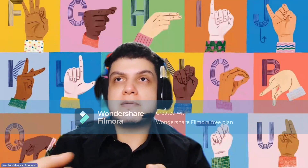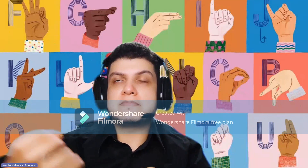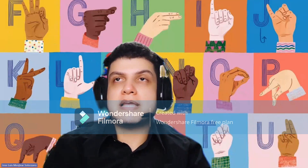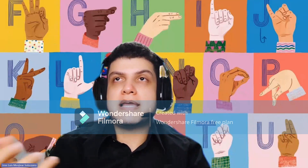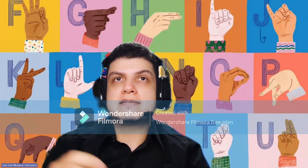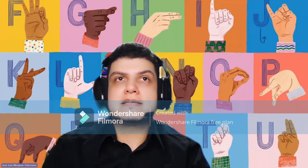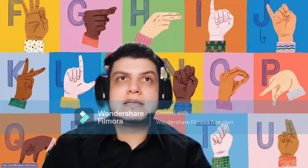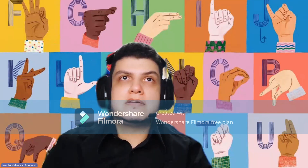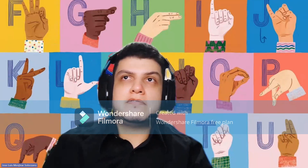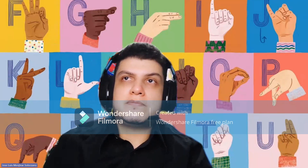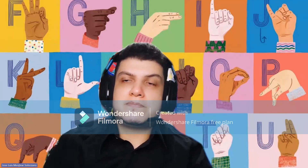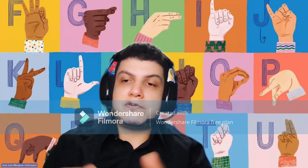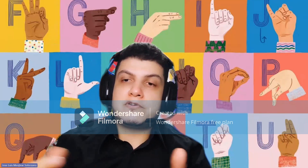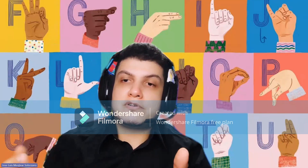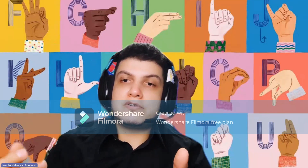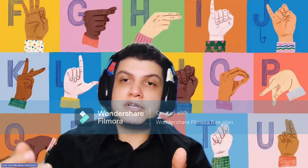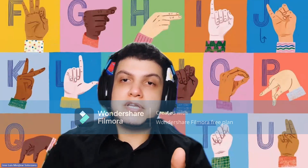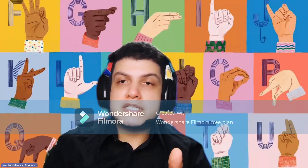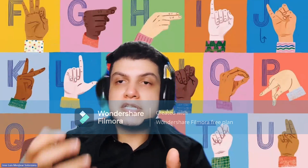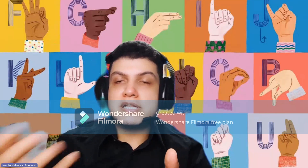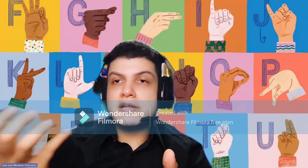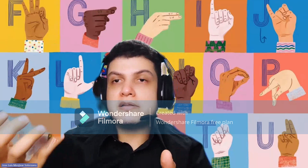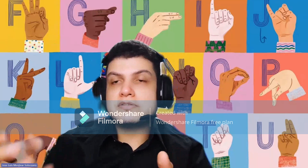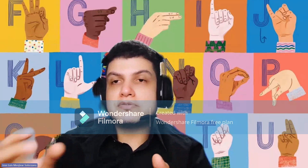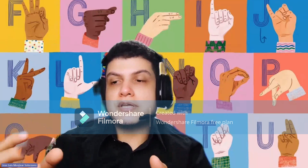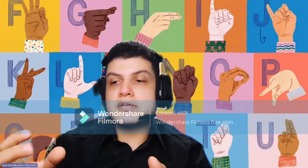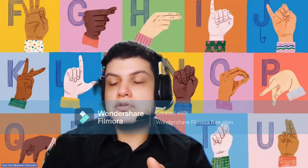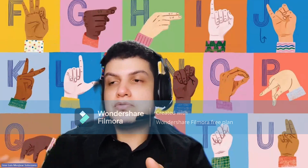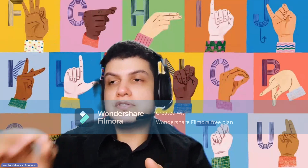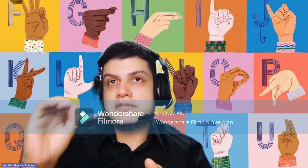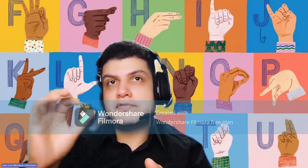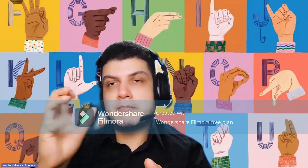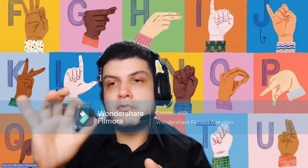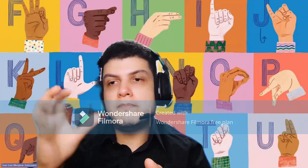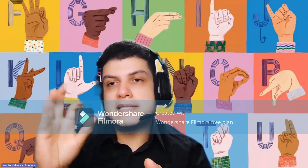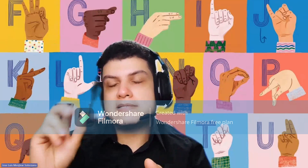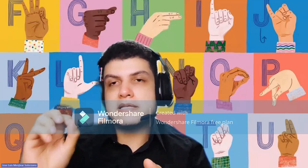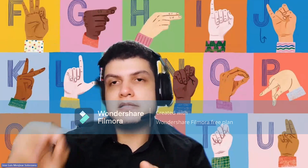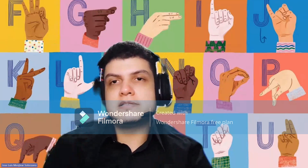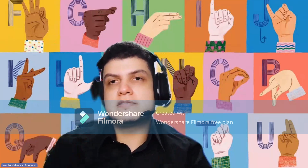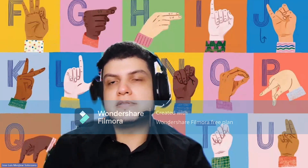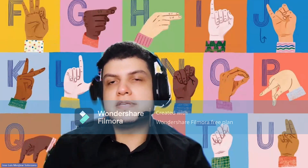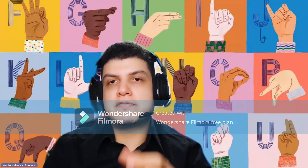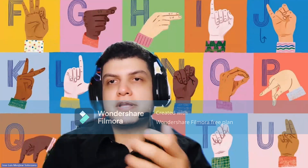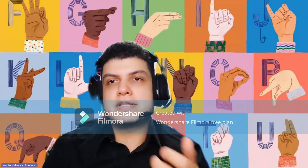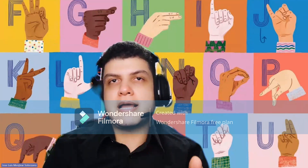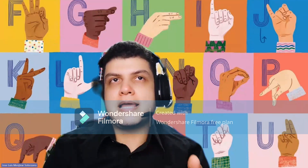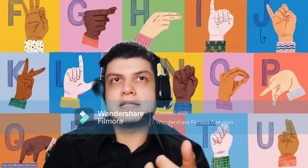some signs. For each letter, you can use different movements and different kind